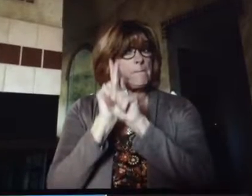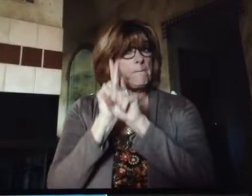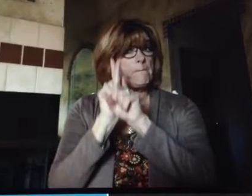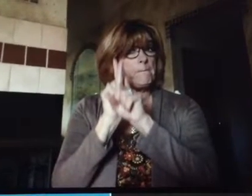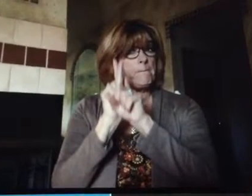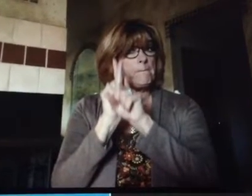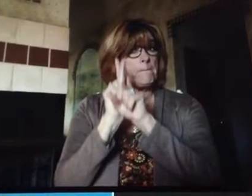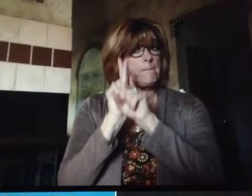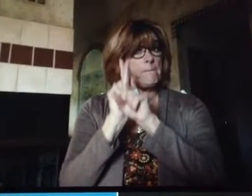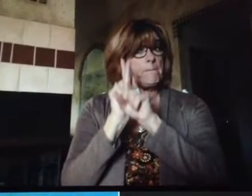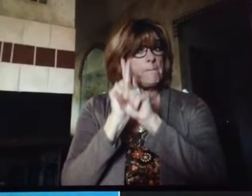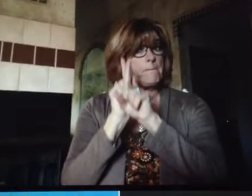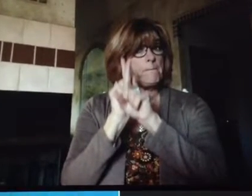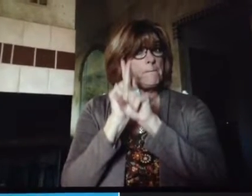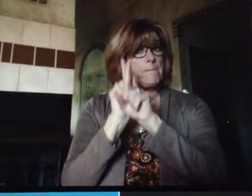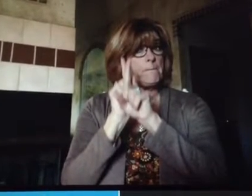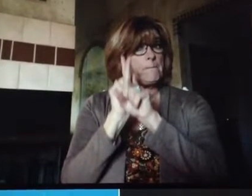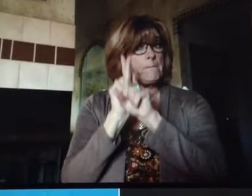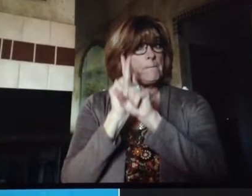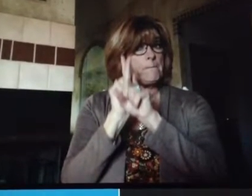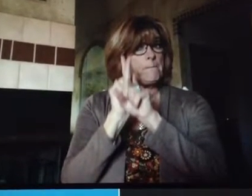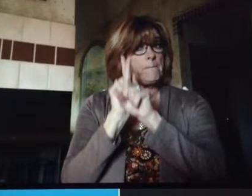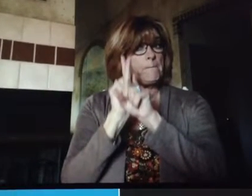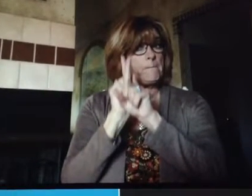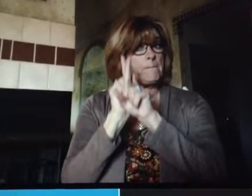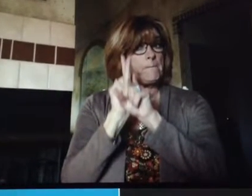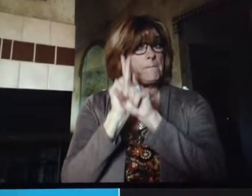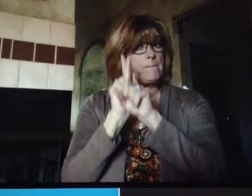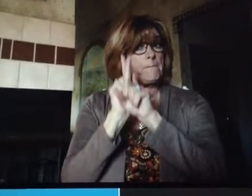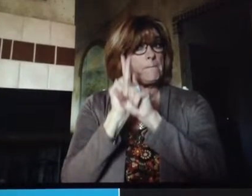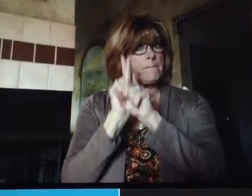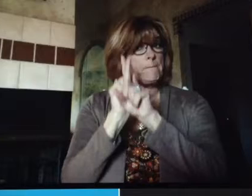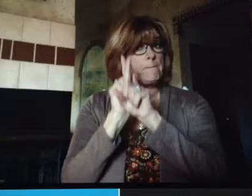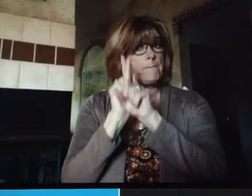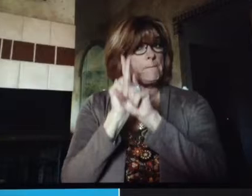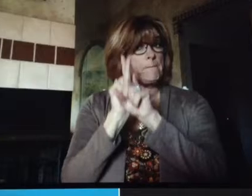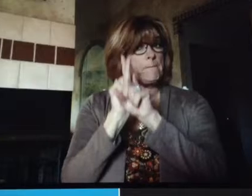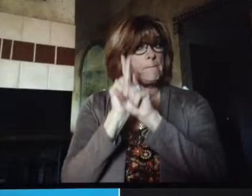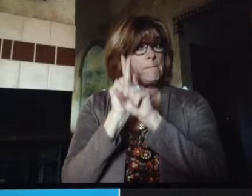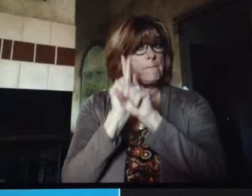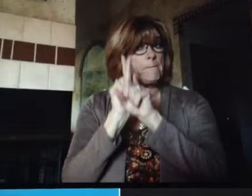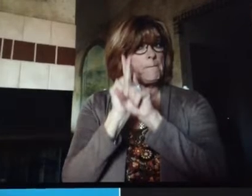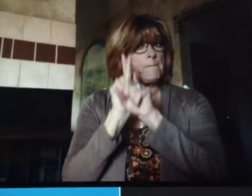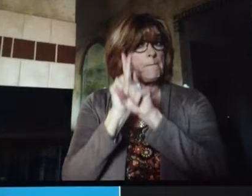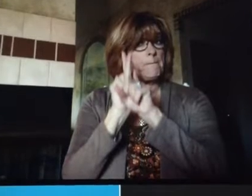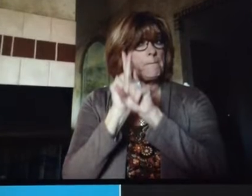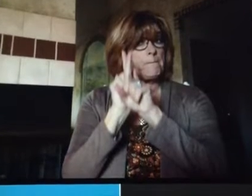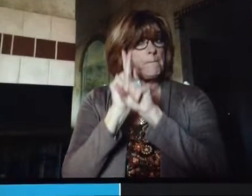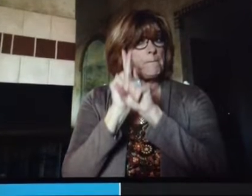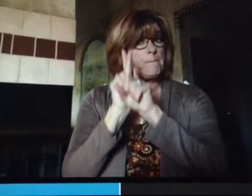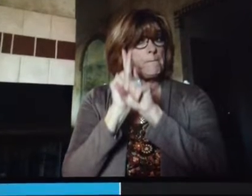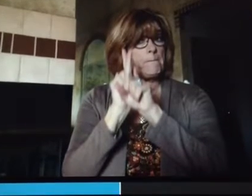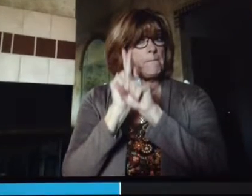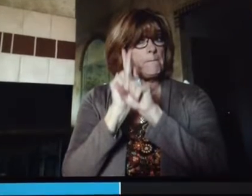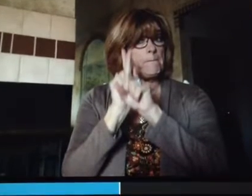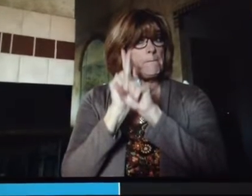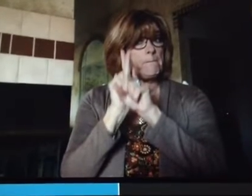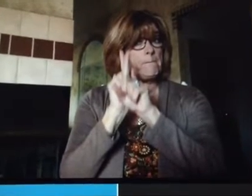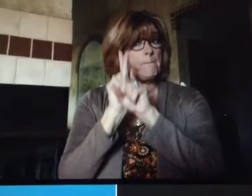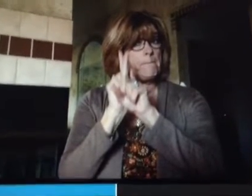and improve those skills by yourself. You're going to need that person giving you feedback and telling